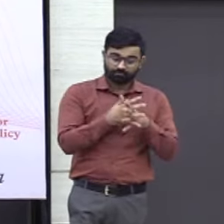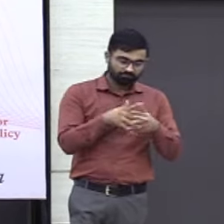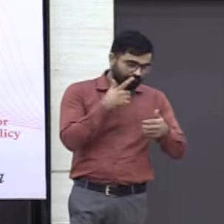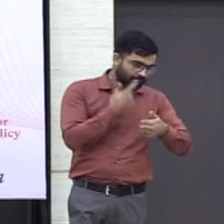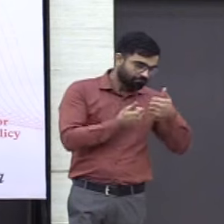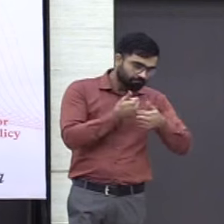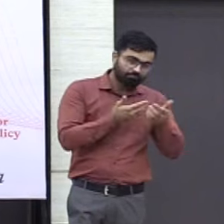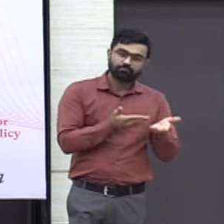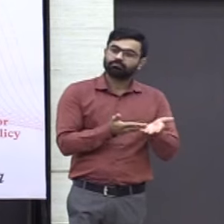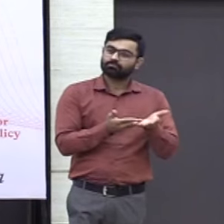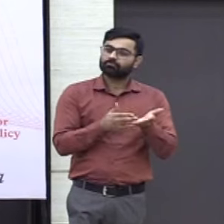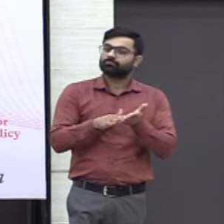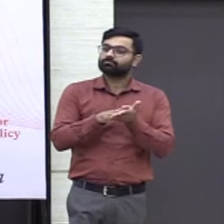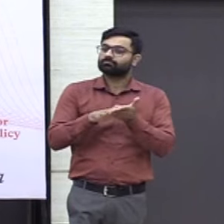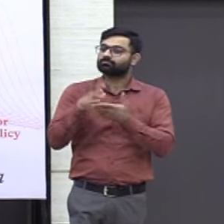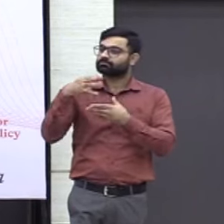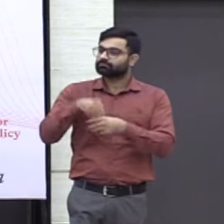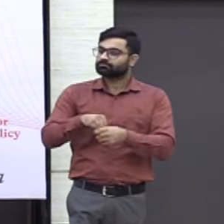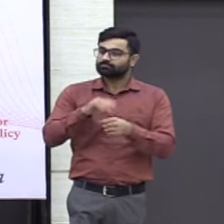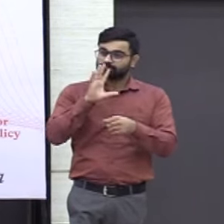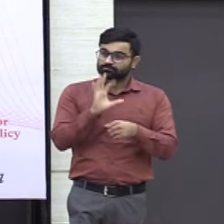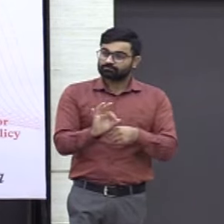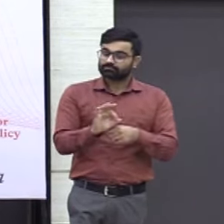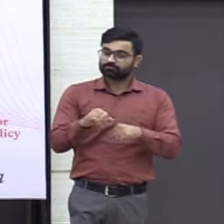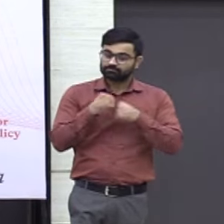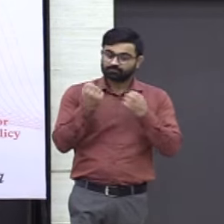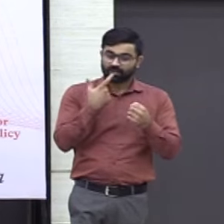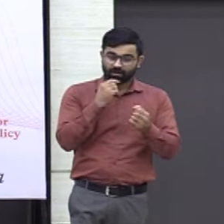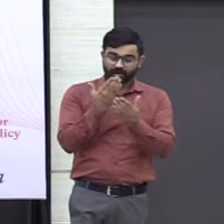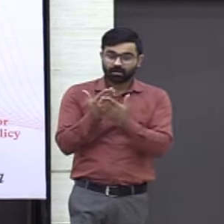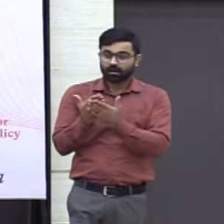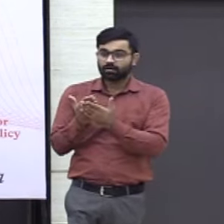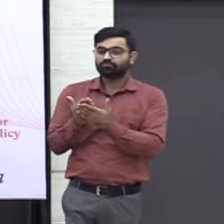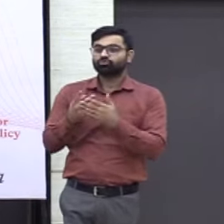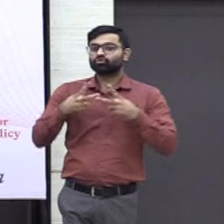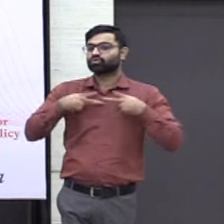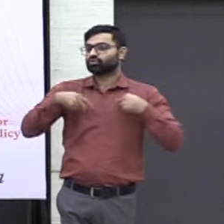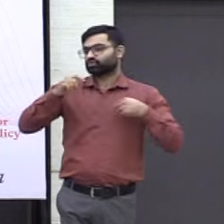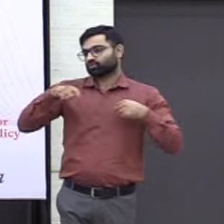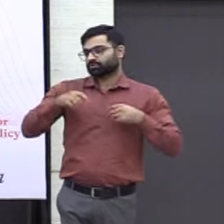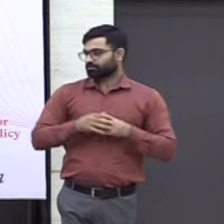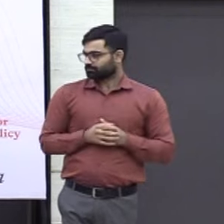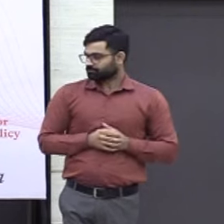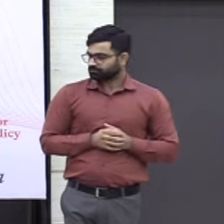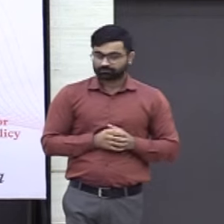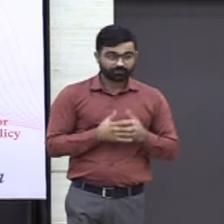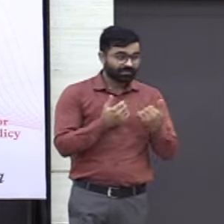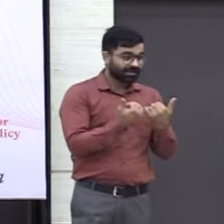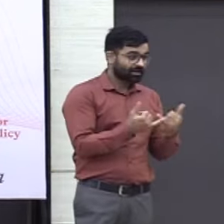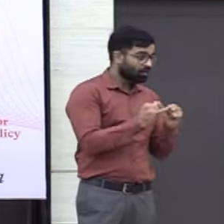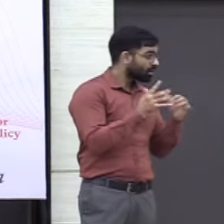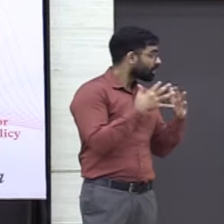tested on the basis of actual cases that come to court, right? Now the